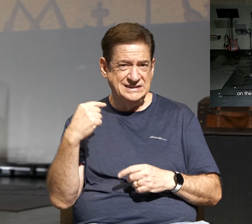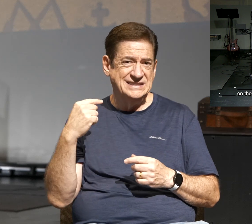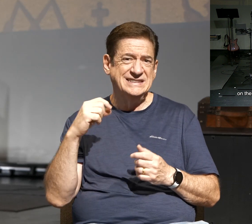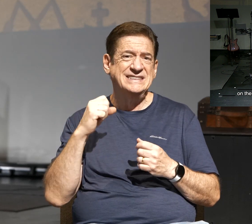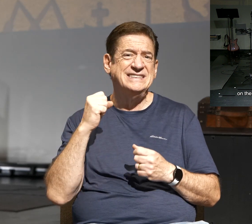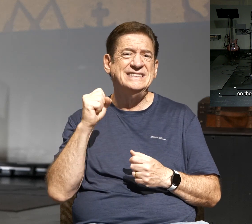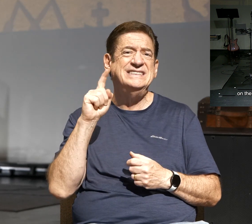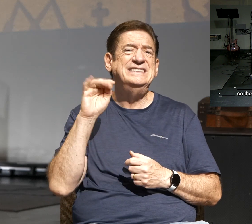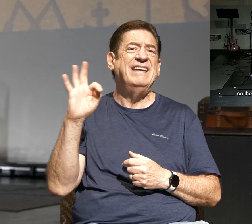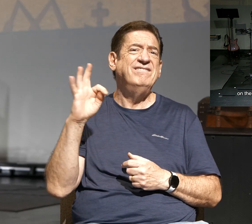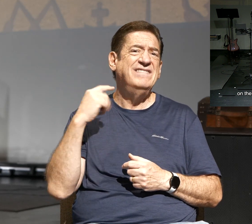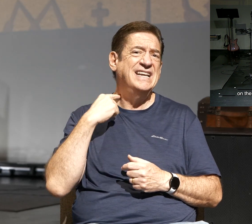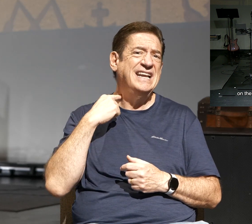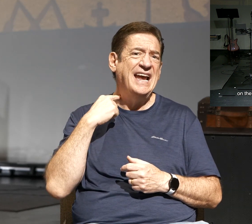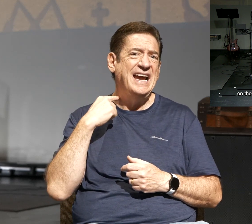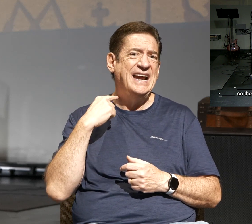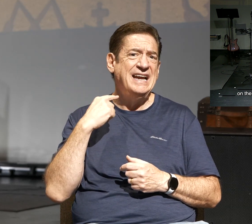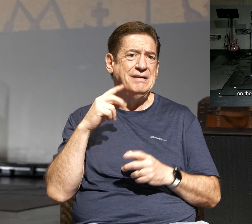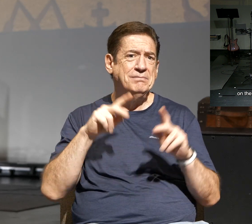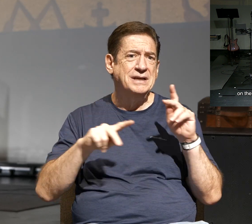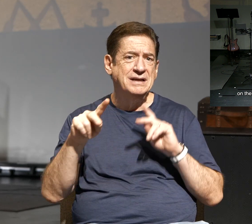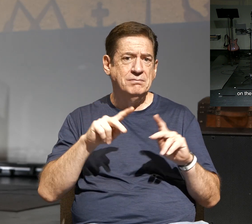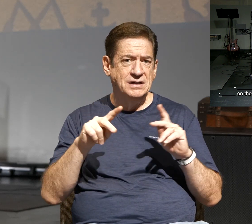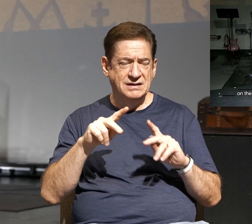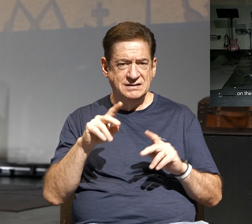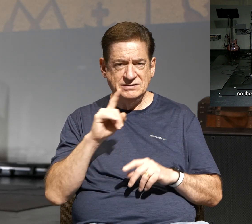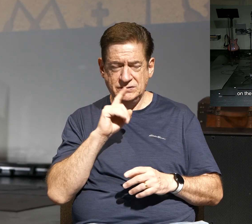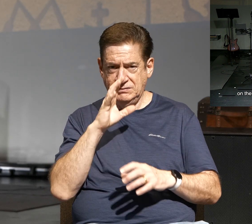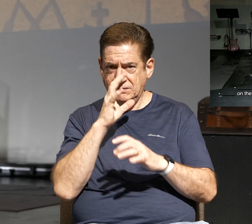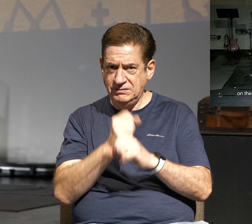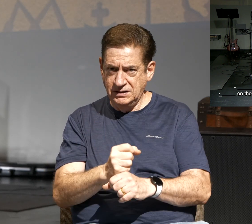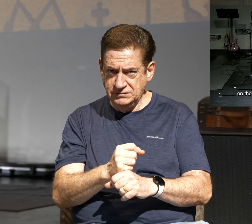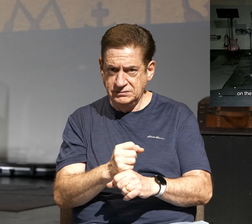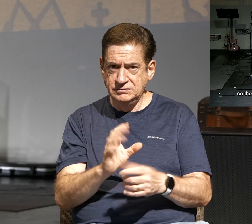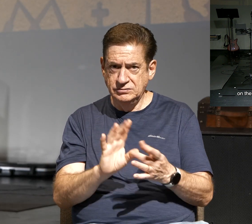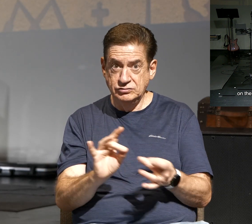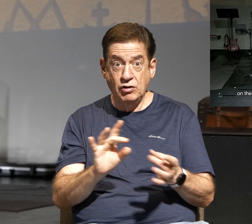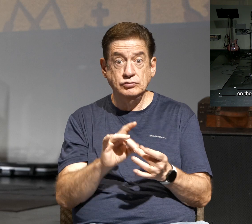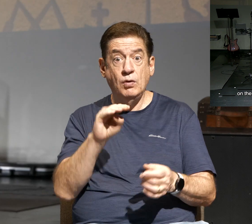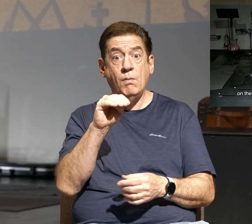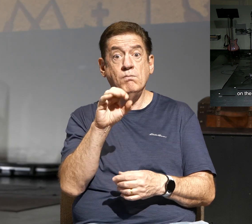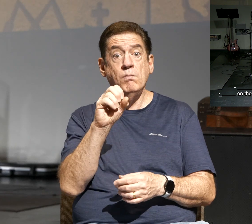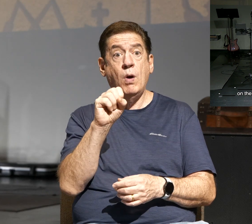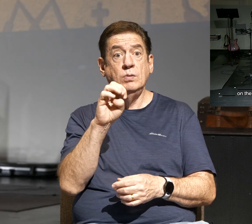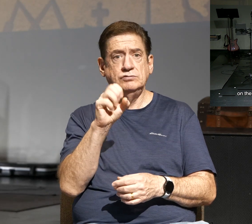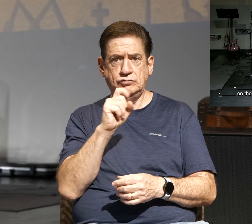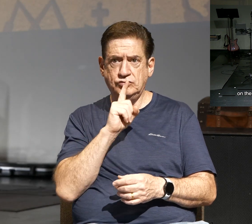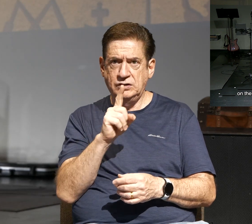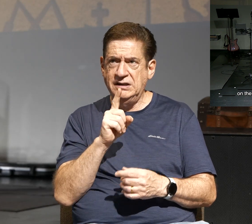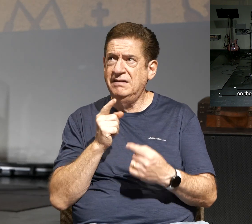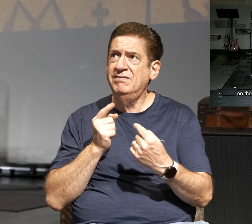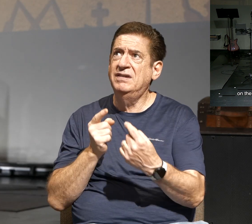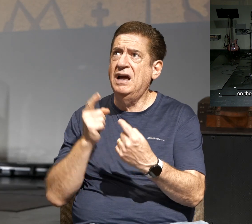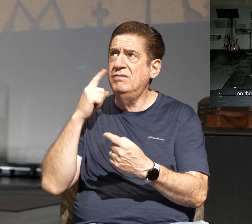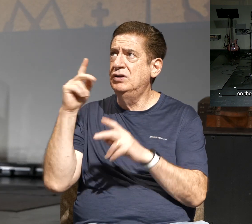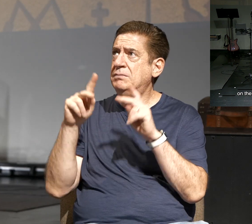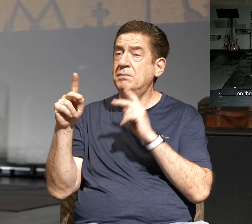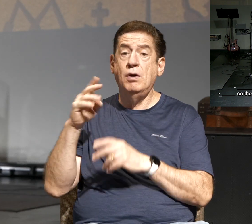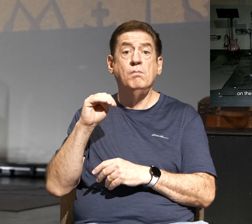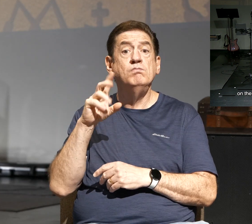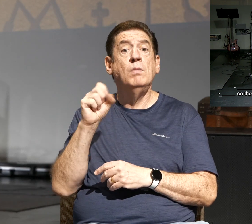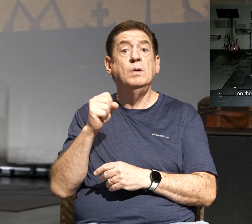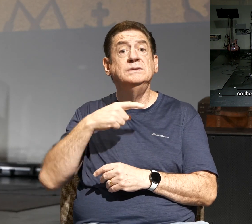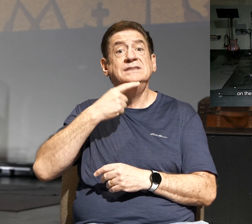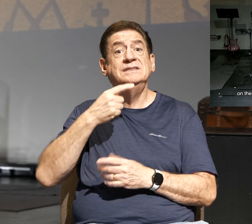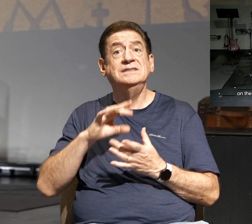people. And so it's a fascinating story. And so Moses really intercedes for the people. And this is what Moses says, just to